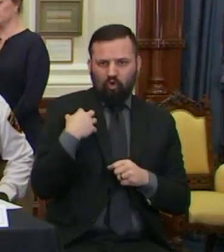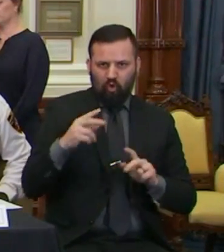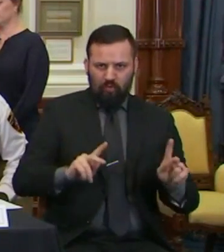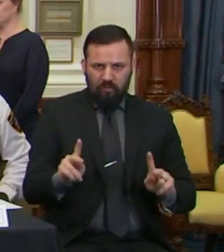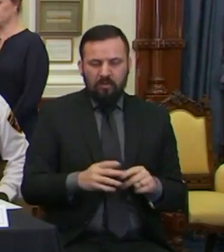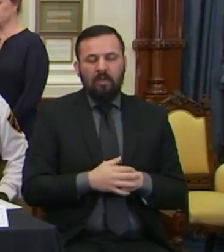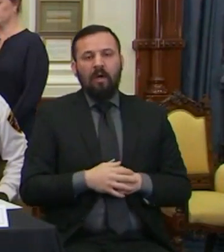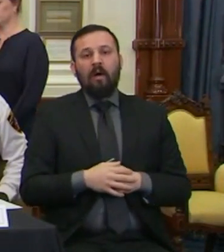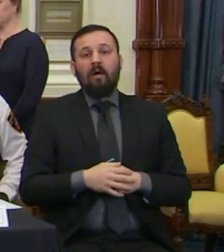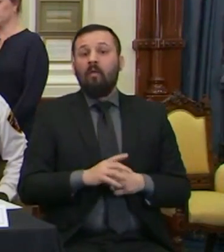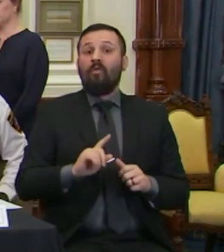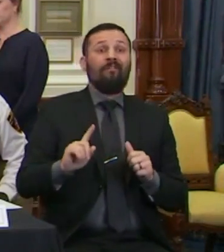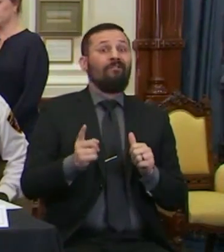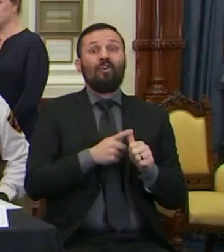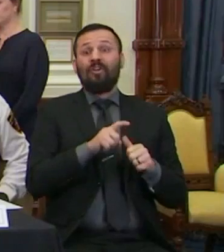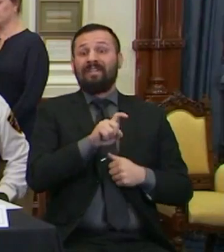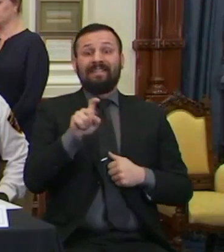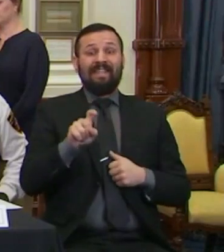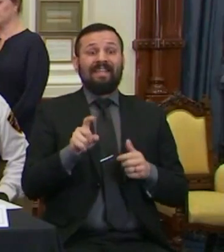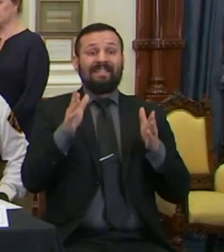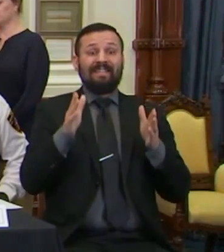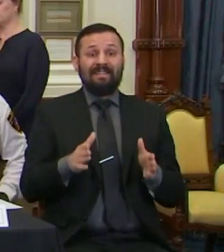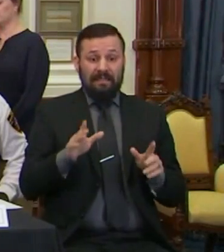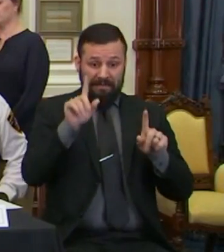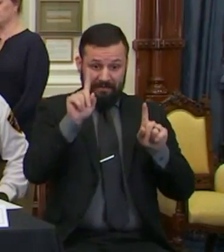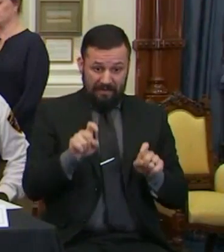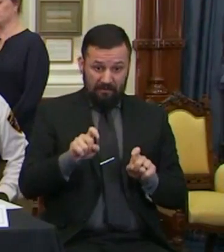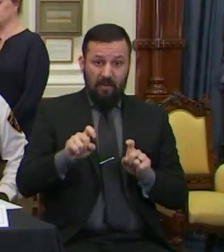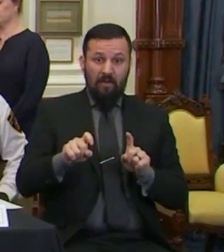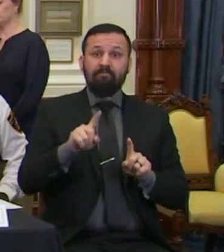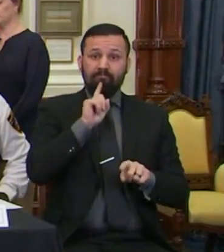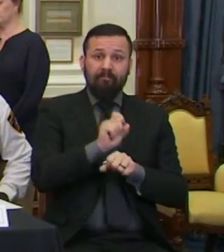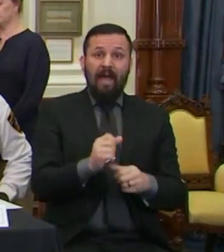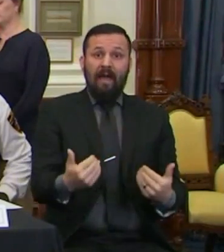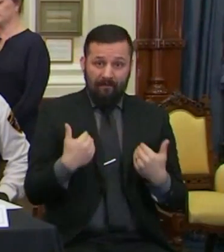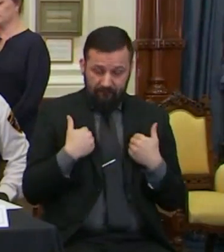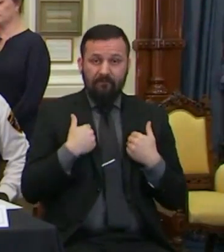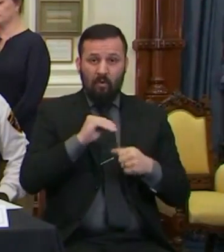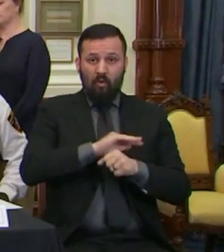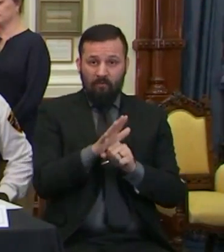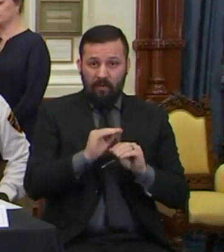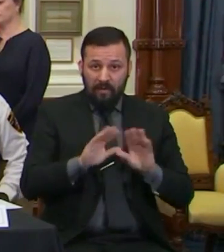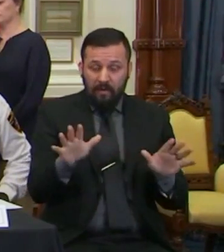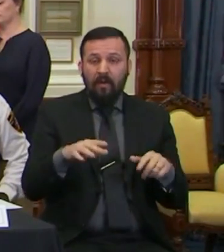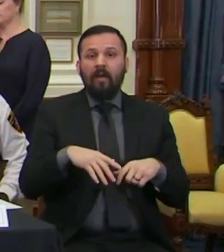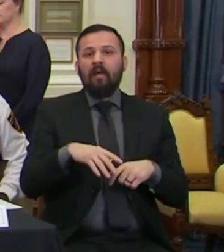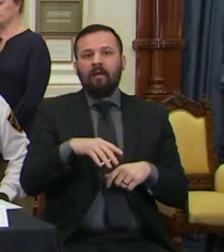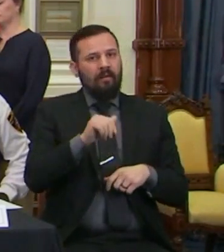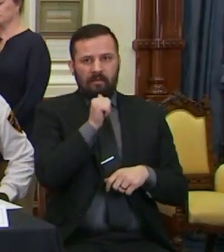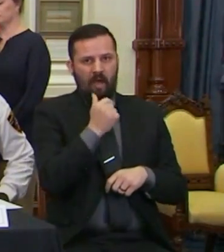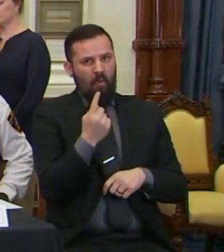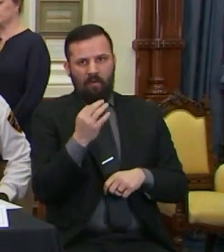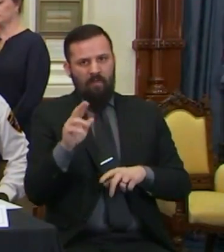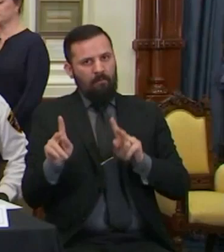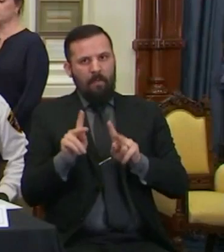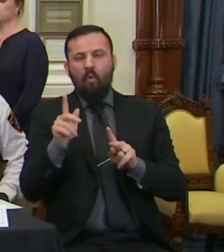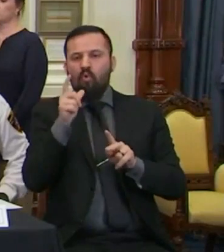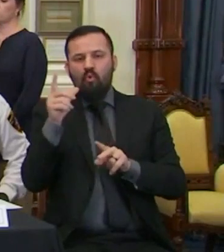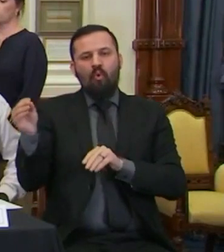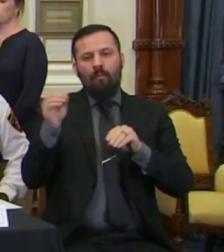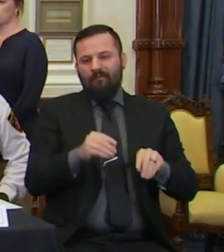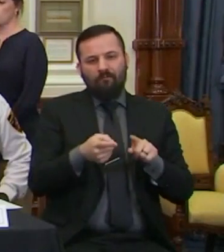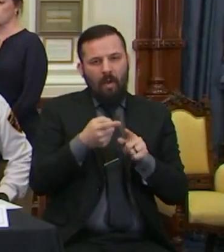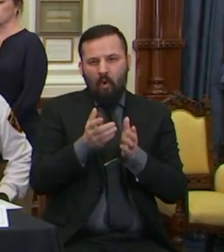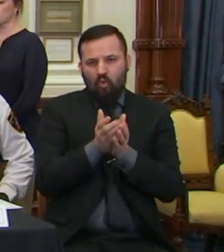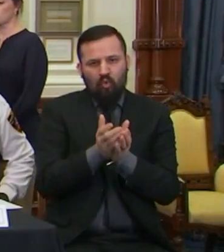first Texan tested positive for COVID-19, who was not one of the people who was repatriated from the